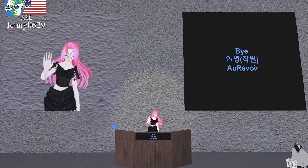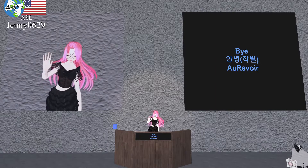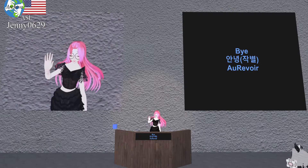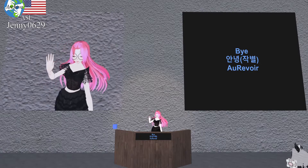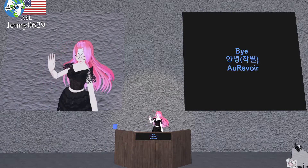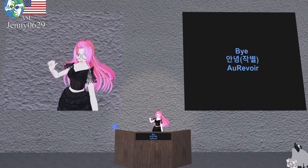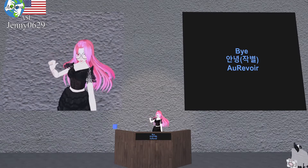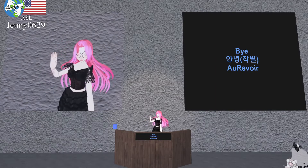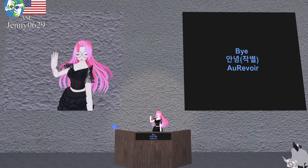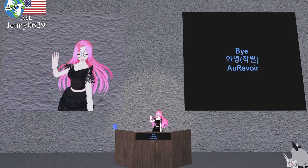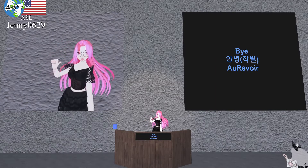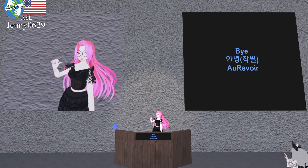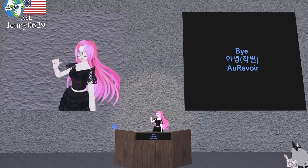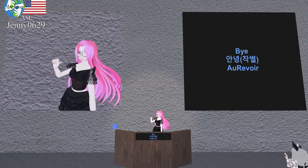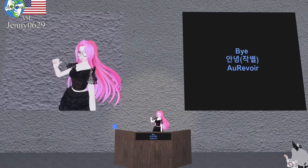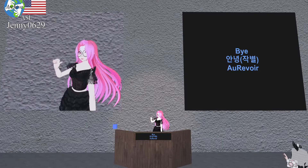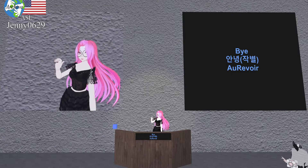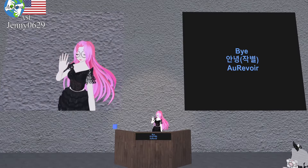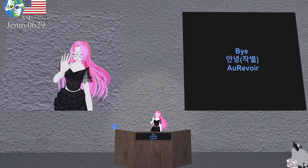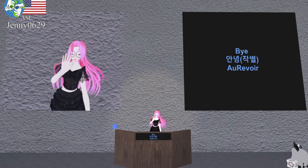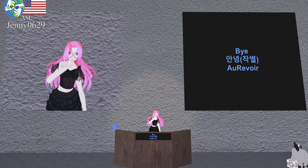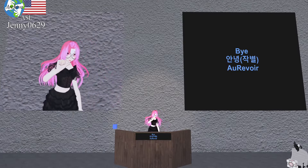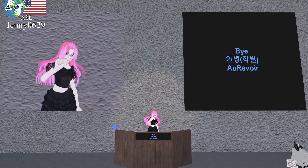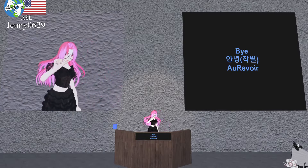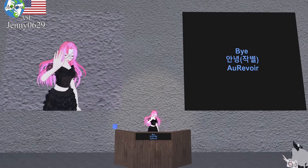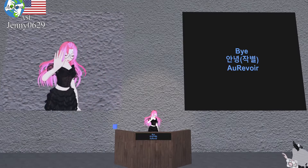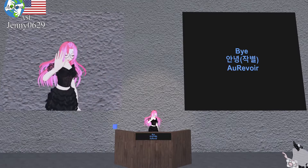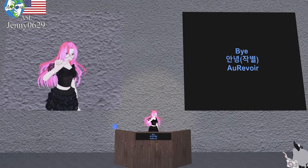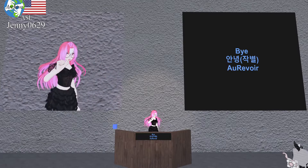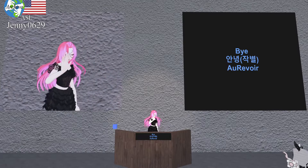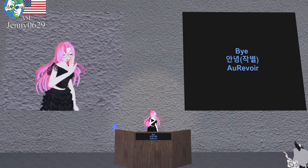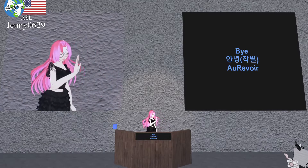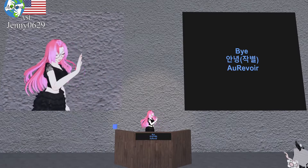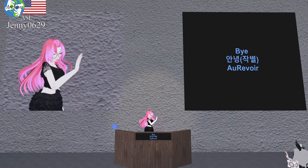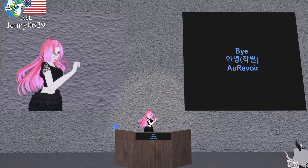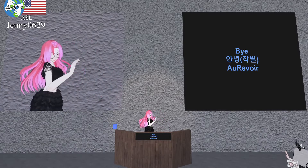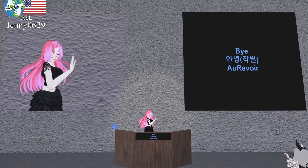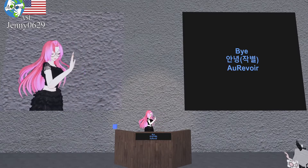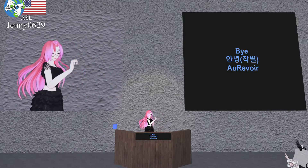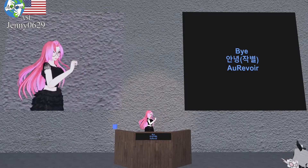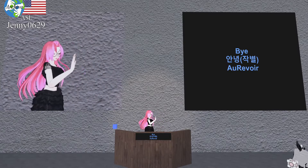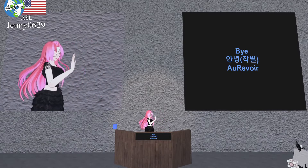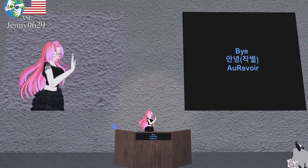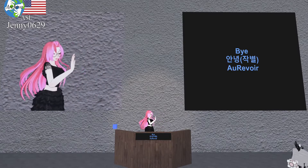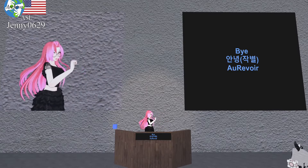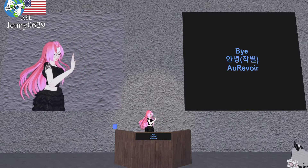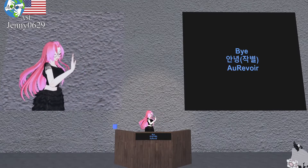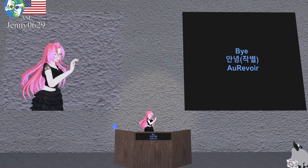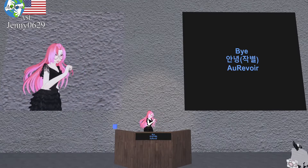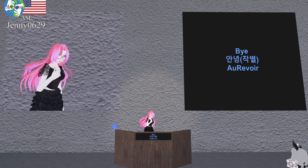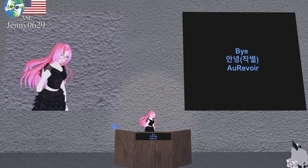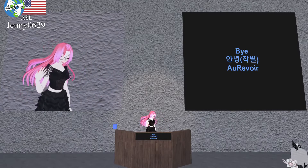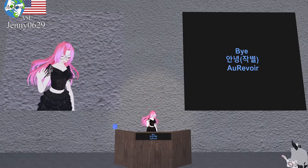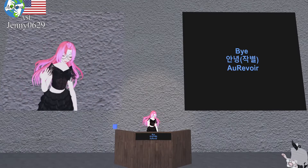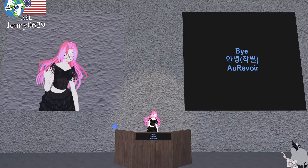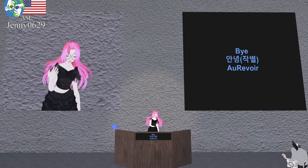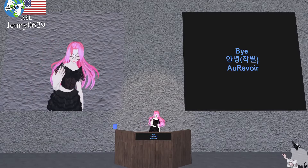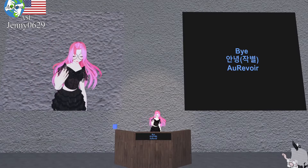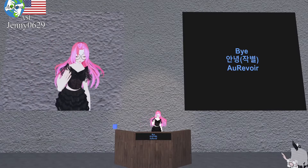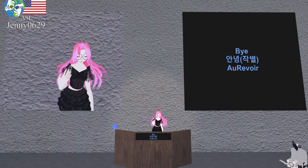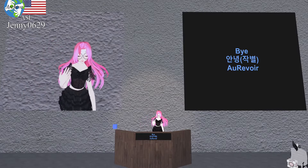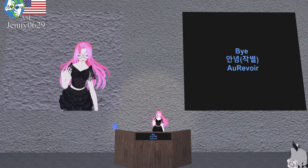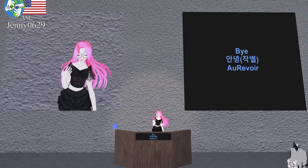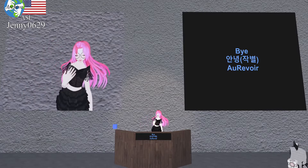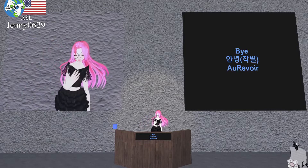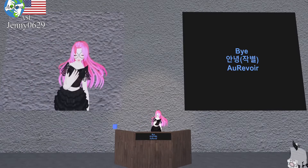word for bye is going to be like this. Bye-bye or goodbye. Straight from the side. Just kind of